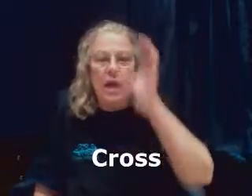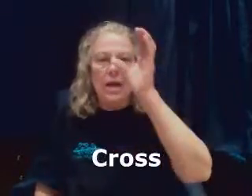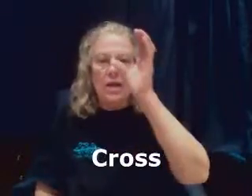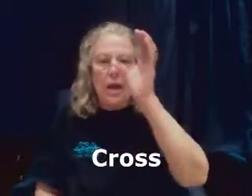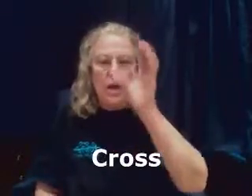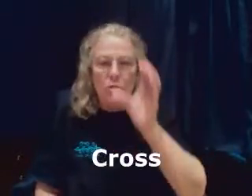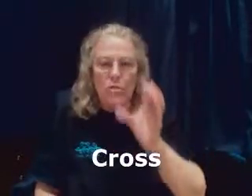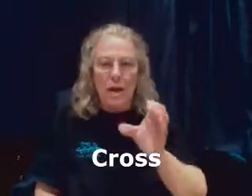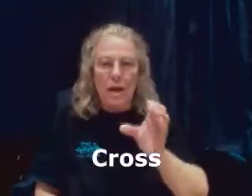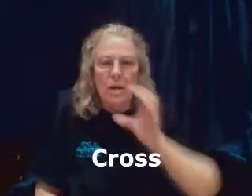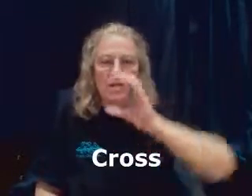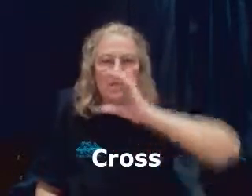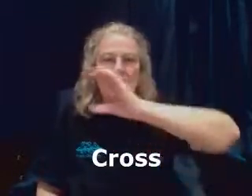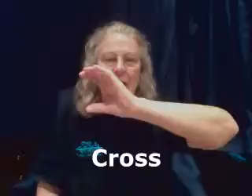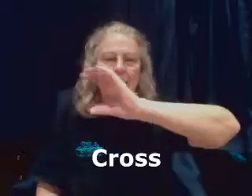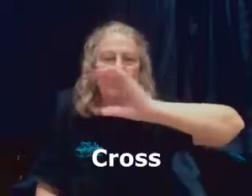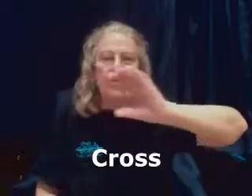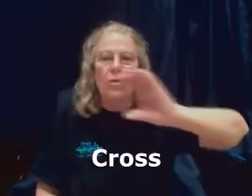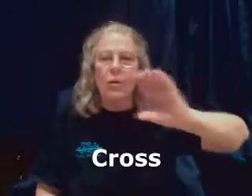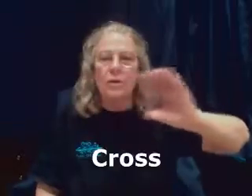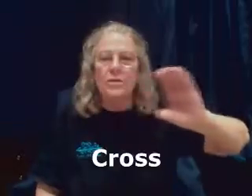hand and you make the sign of the cross.